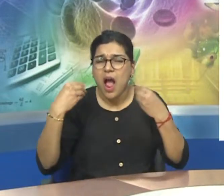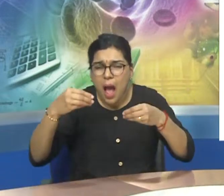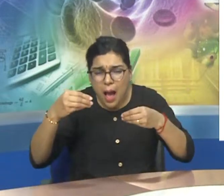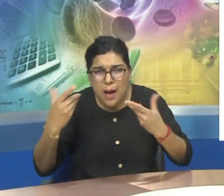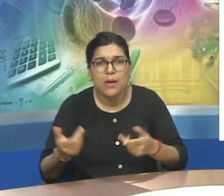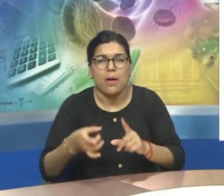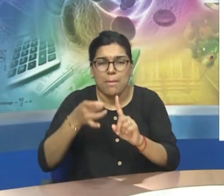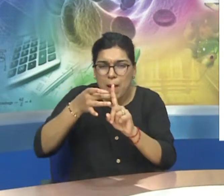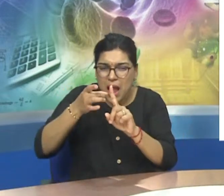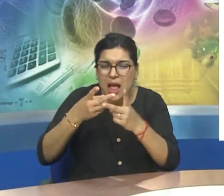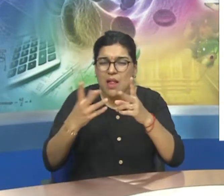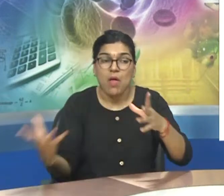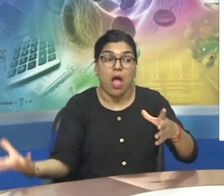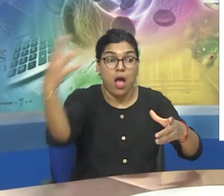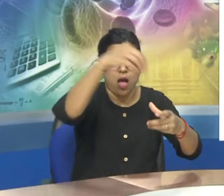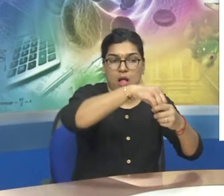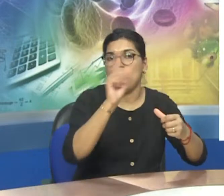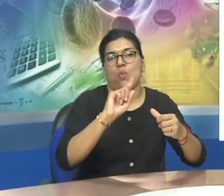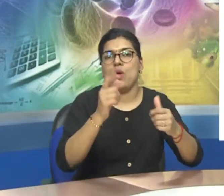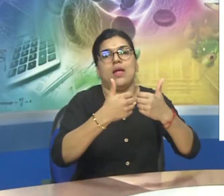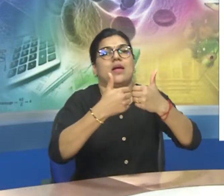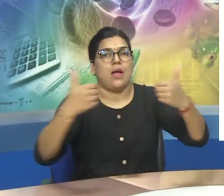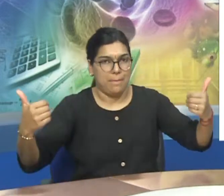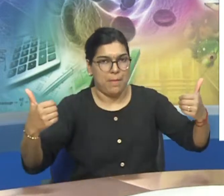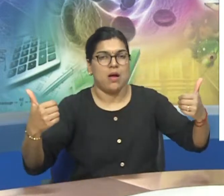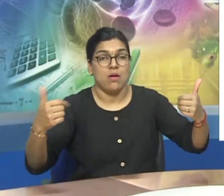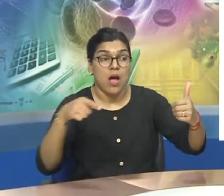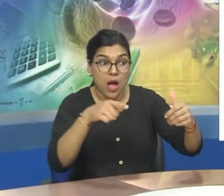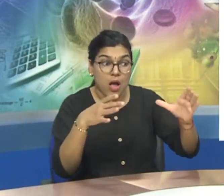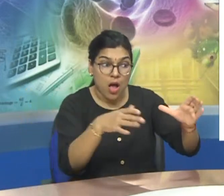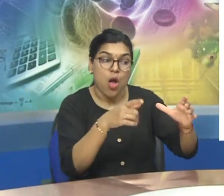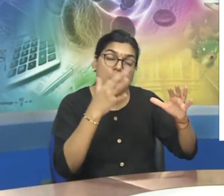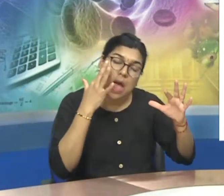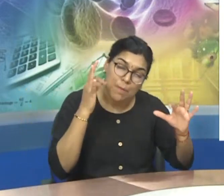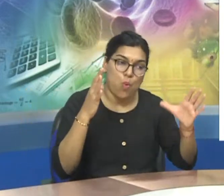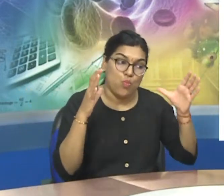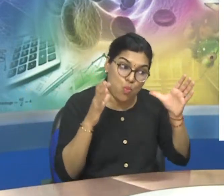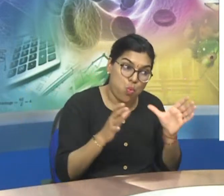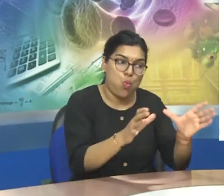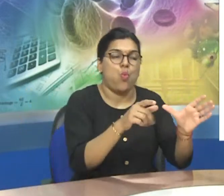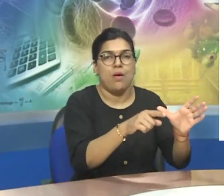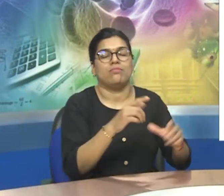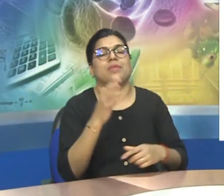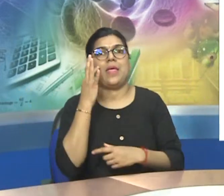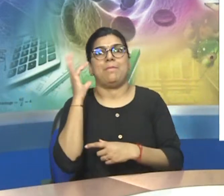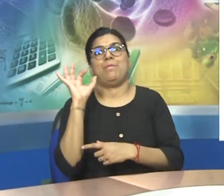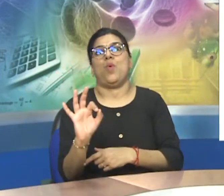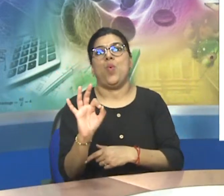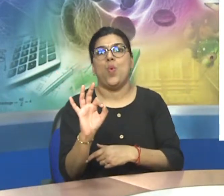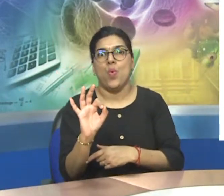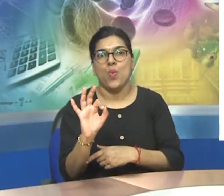In this waste, we do not put the food items or leftover food.